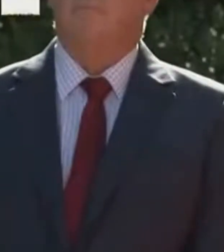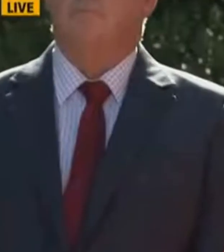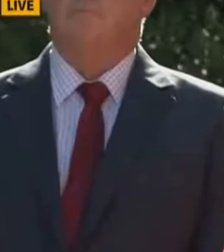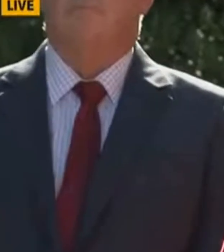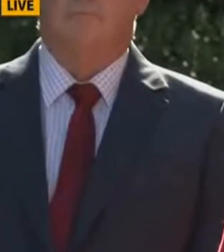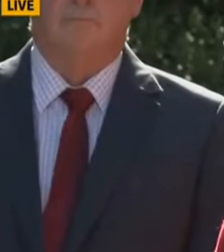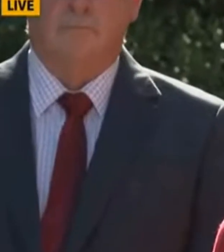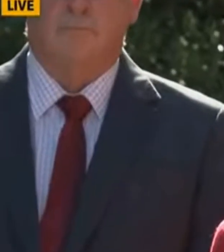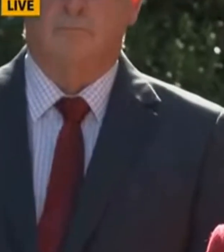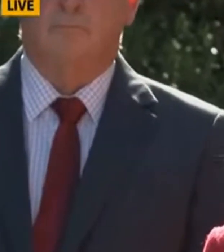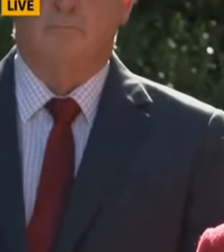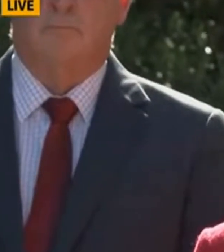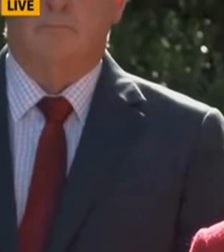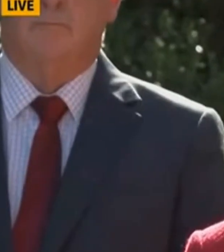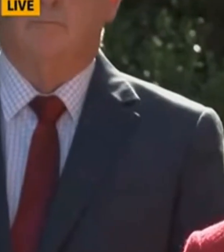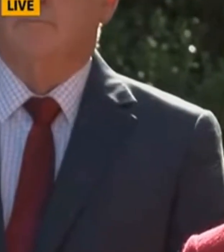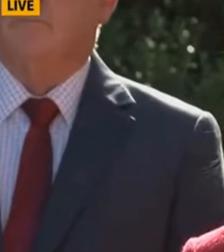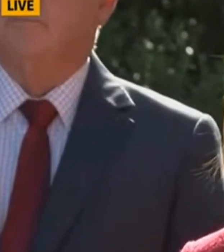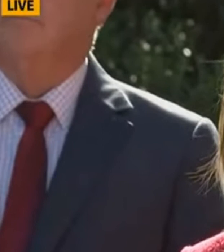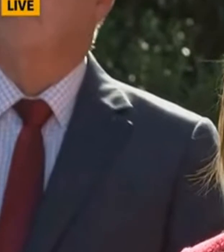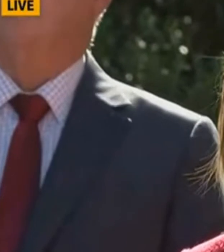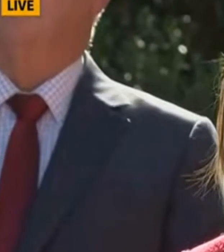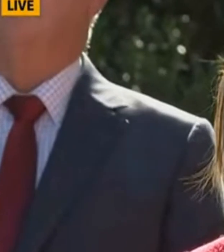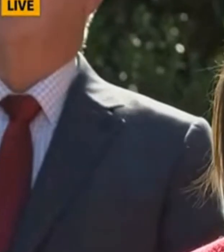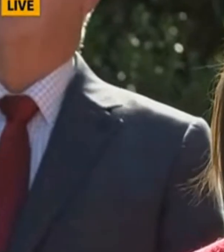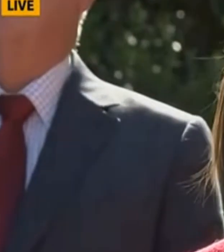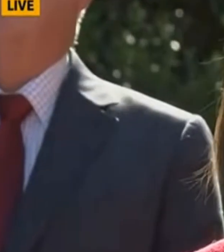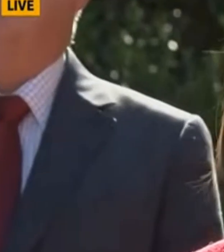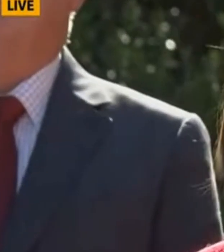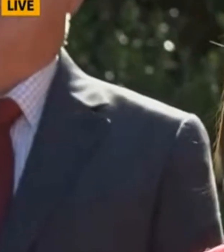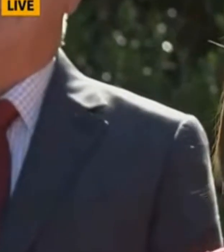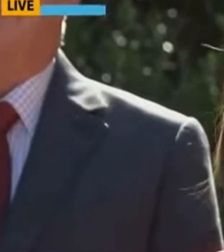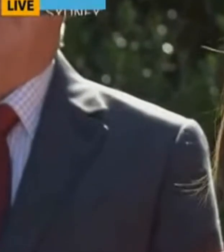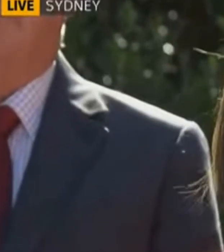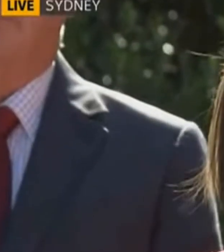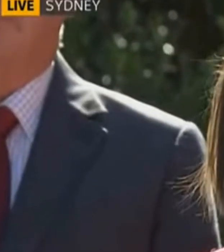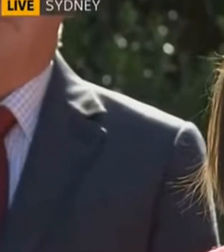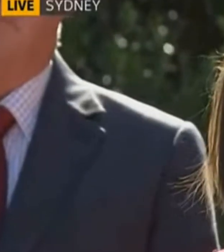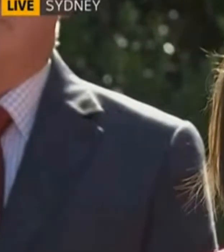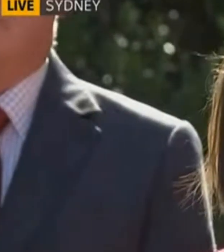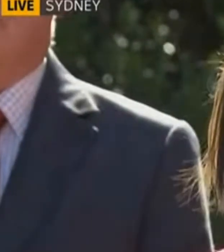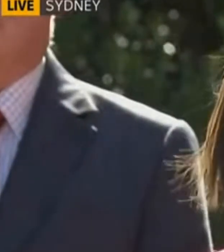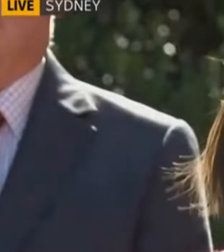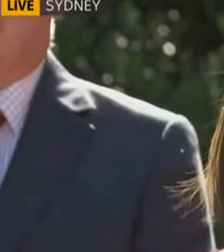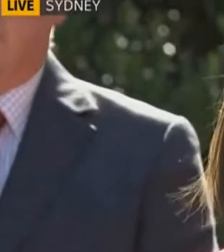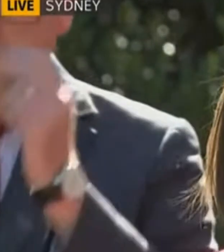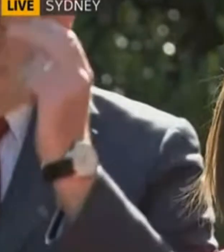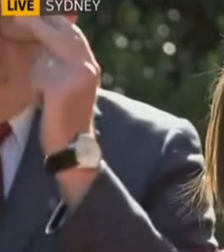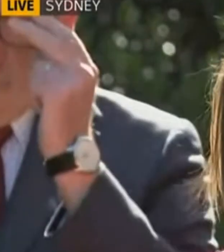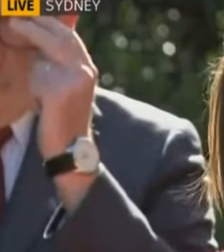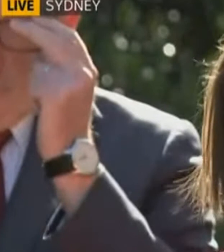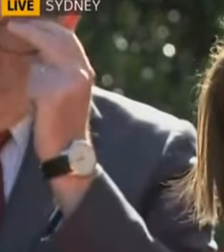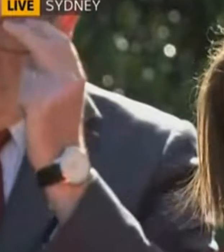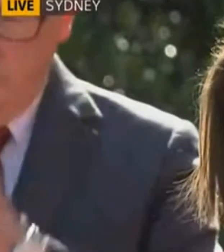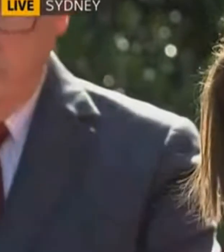In fact, she's stepping up right now. The receipt of health advice this morning from Dr. Chant and following conversations with both the Victorian